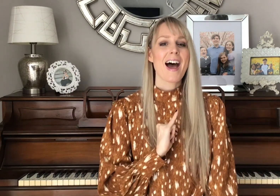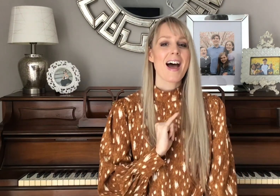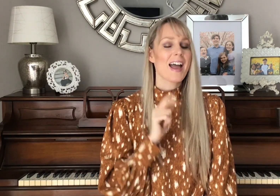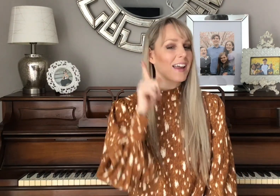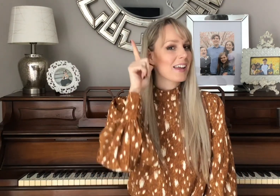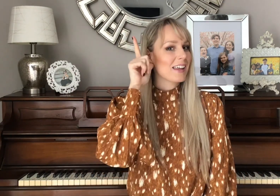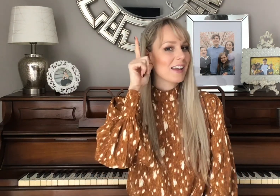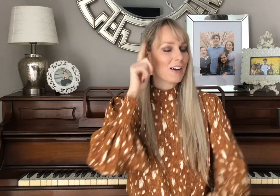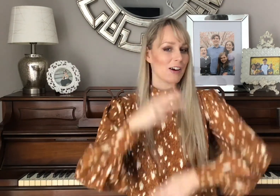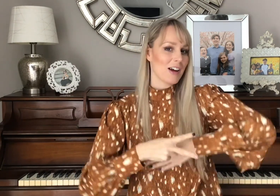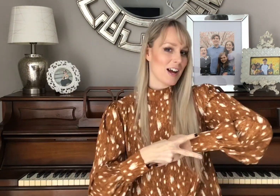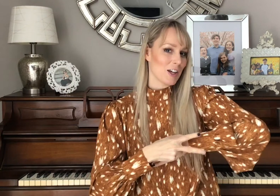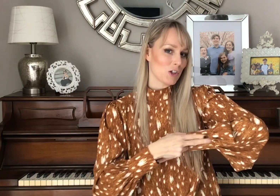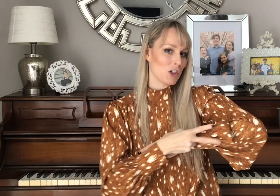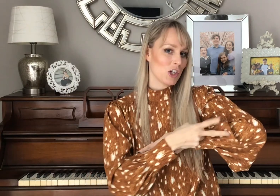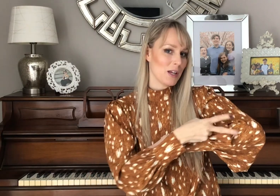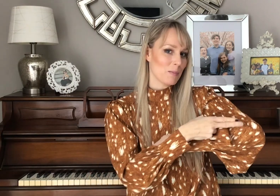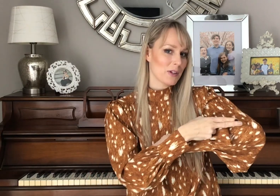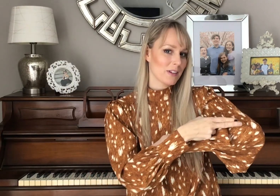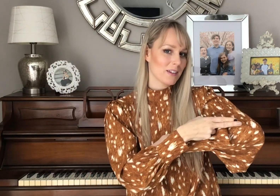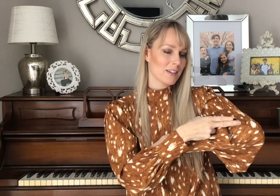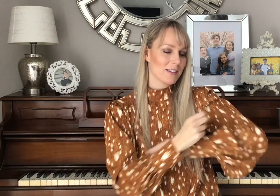I hear a sheep.